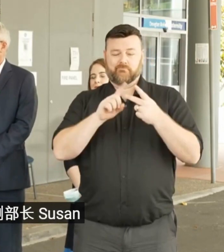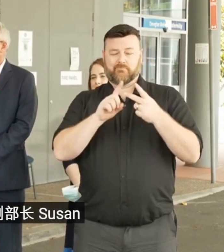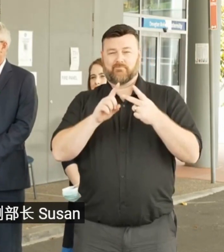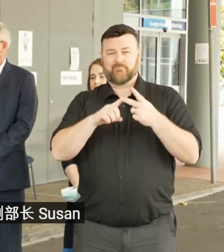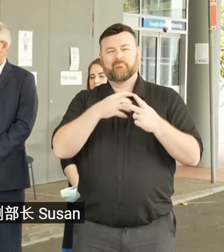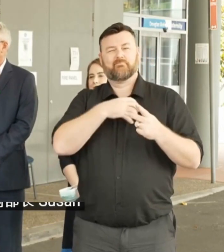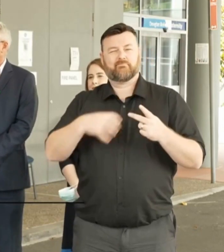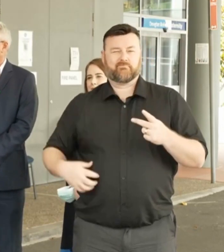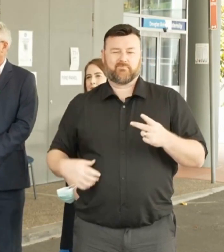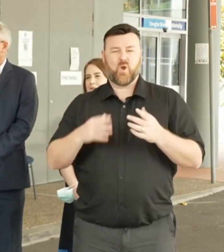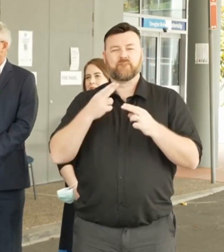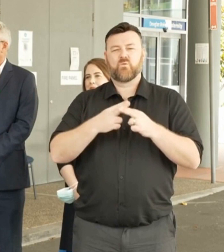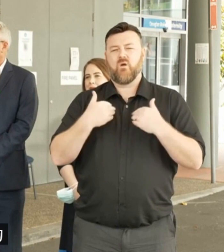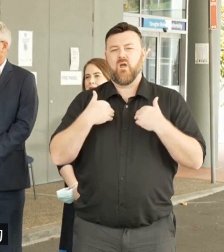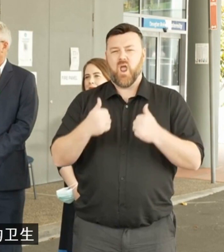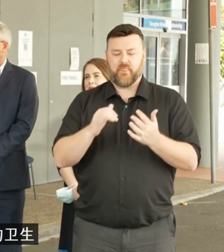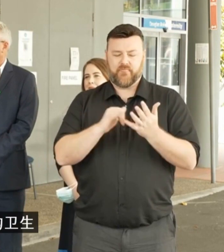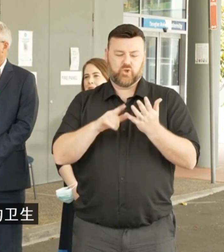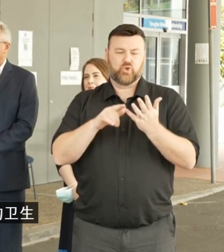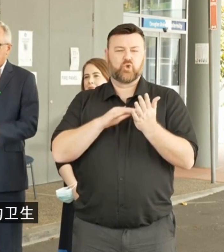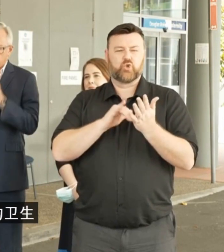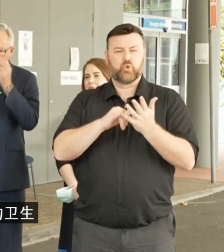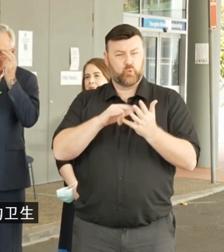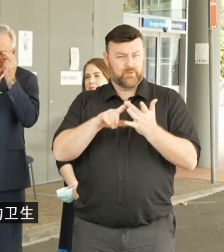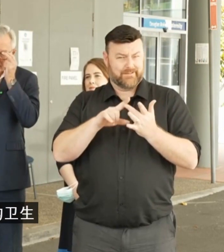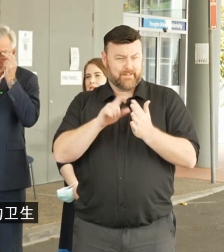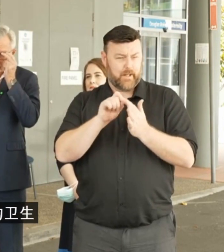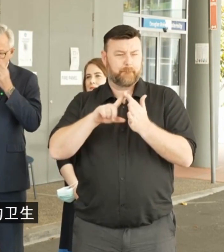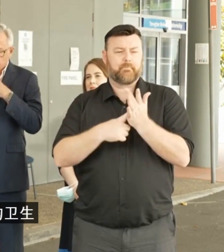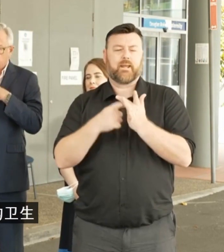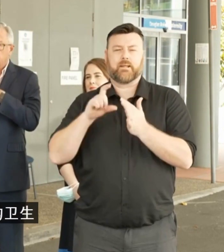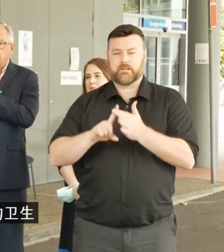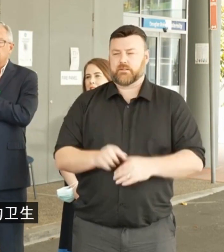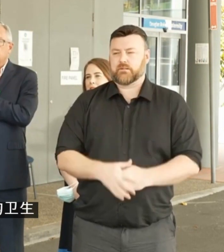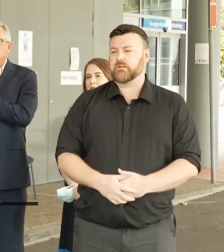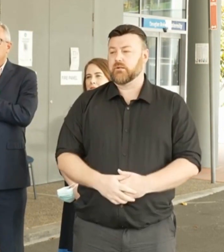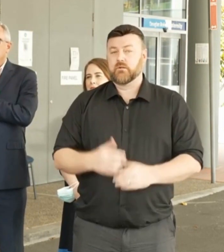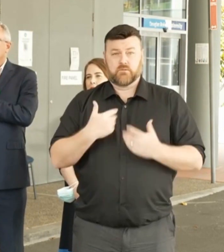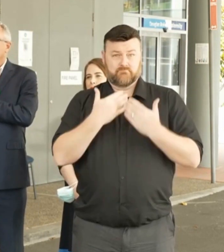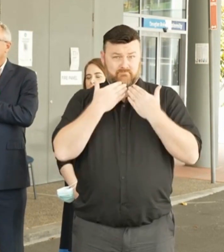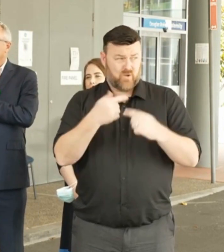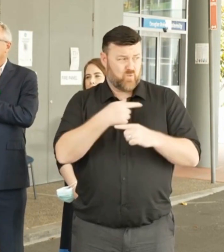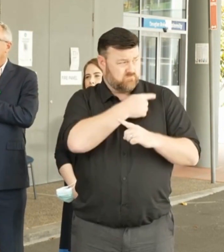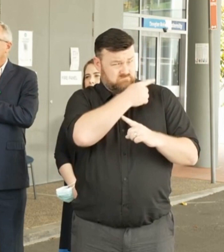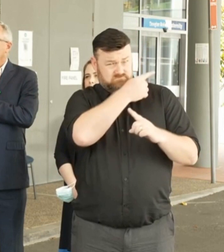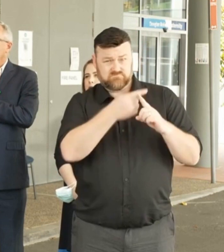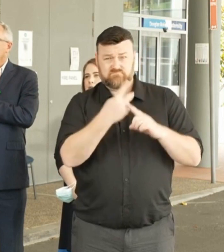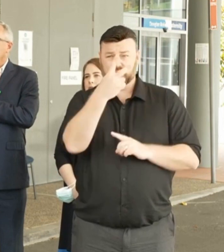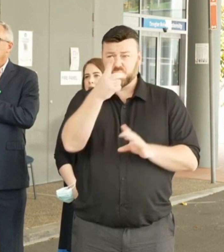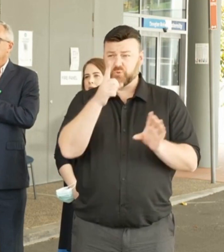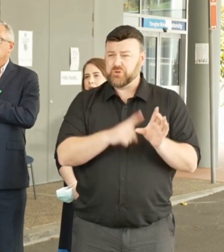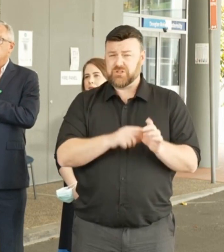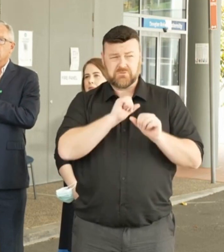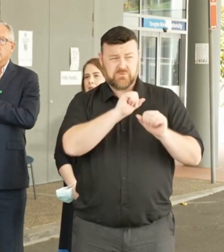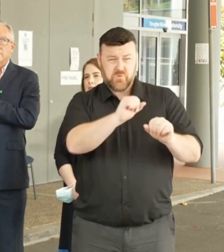Susan Pearce, and begin by thanking all our health workers. Over the course of close to 2 years, the work that has been carried